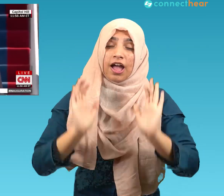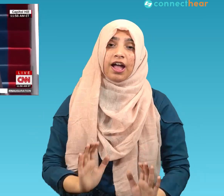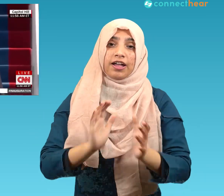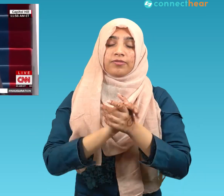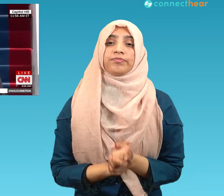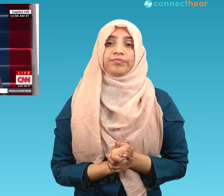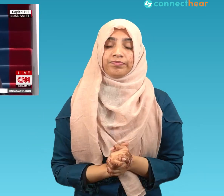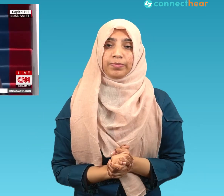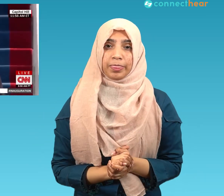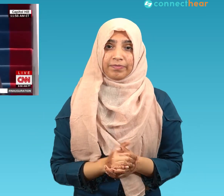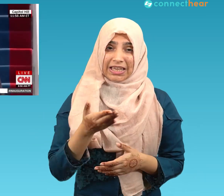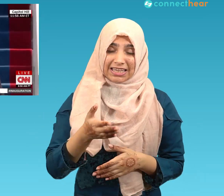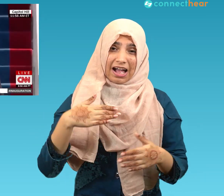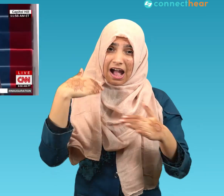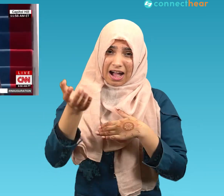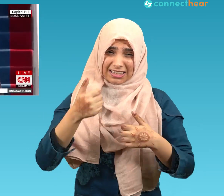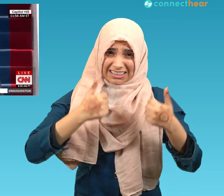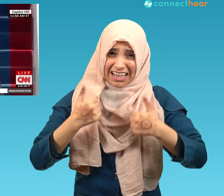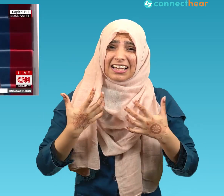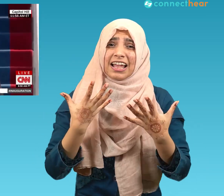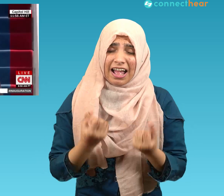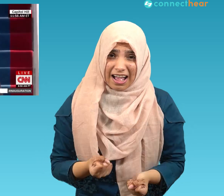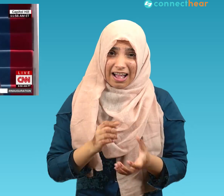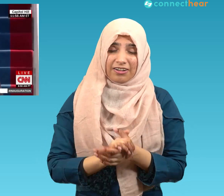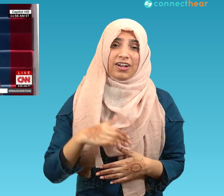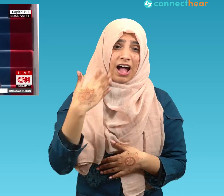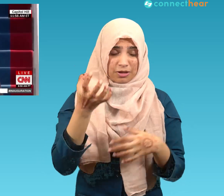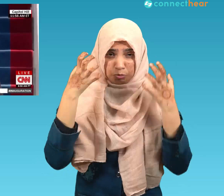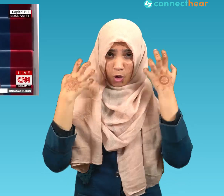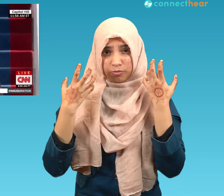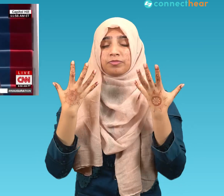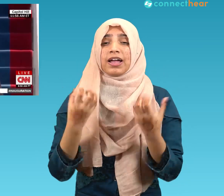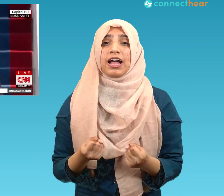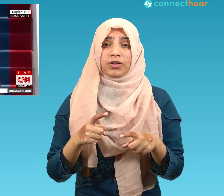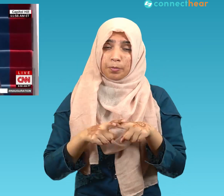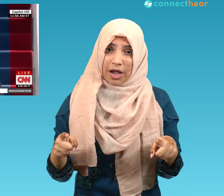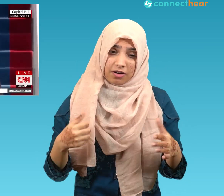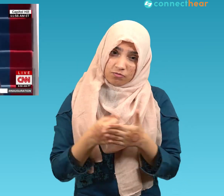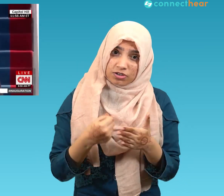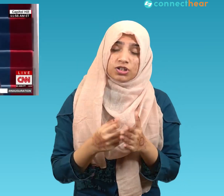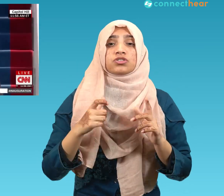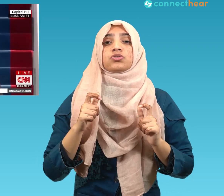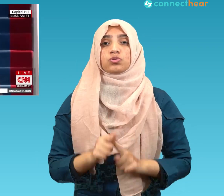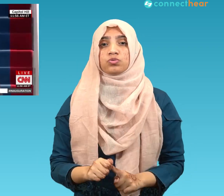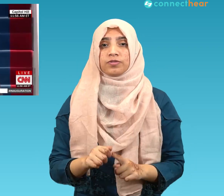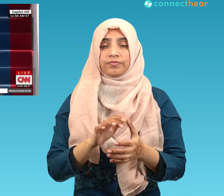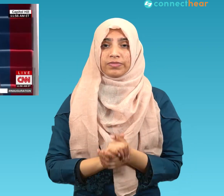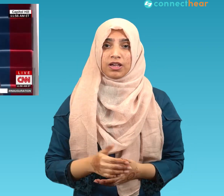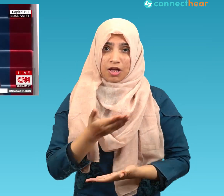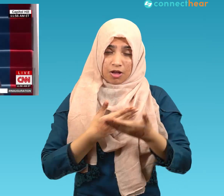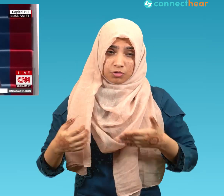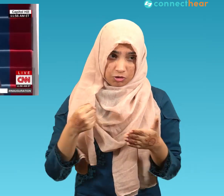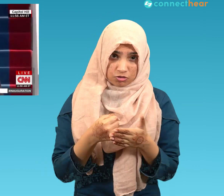To overcome these challenges, to restore the soul and secure the future of America, requires so much more than